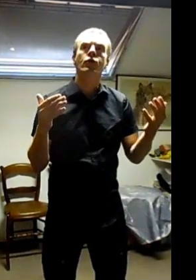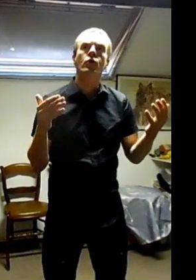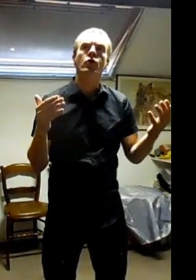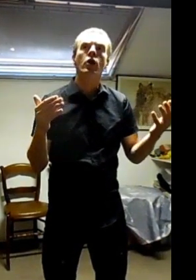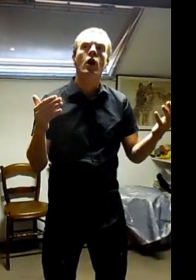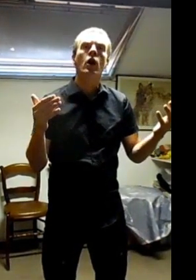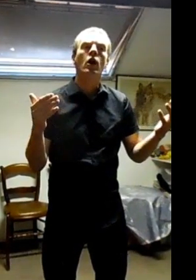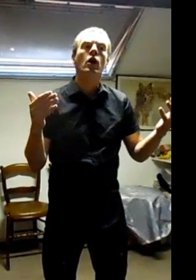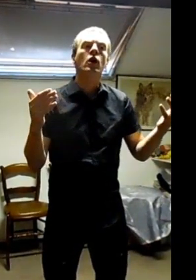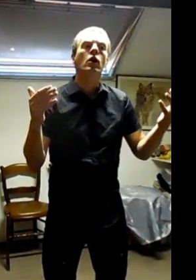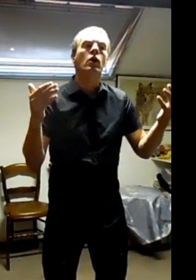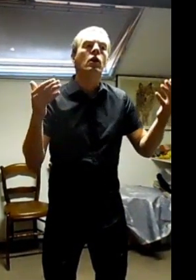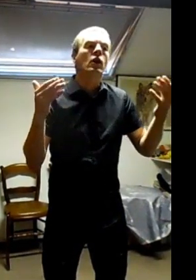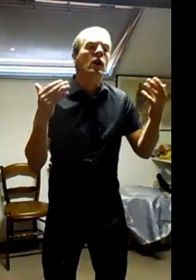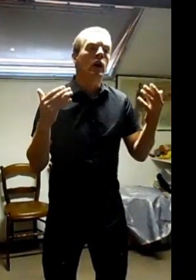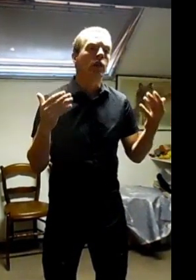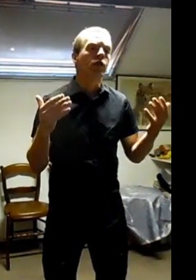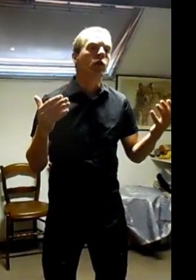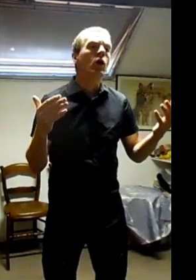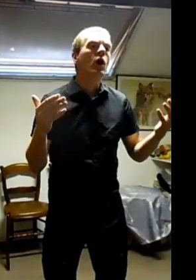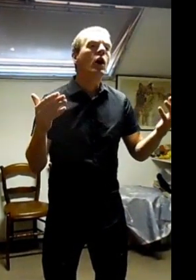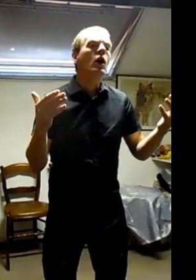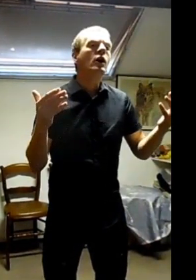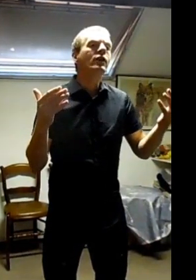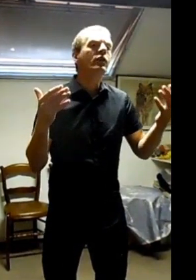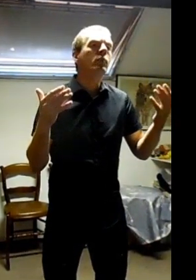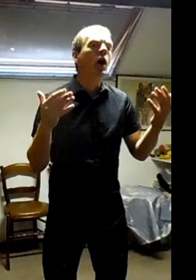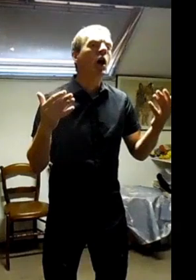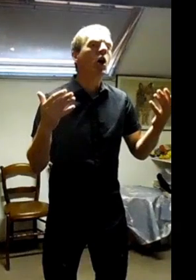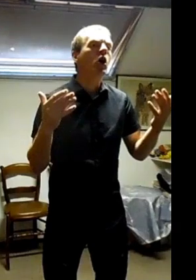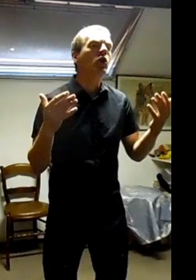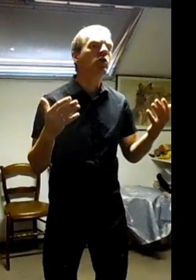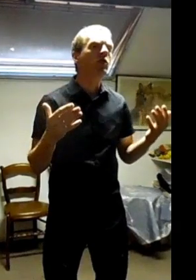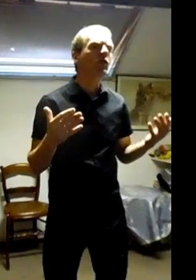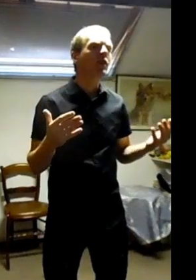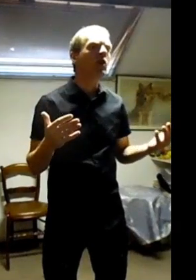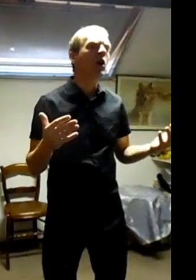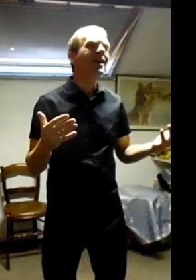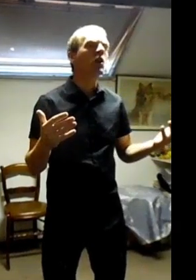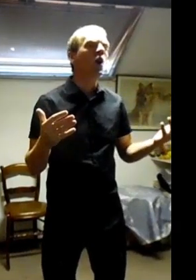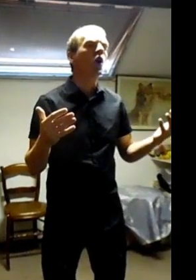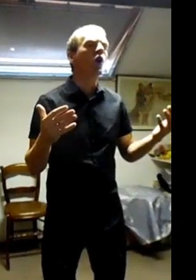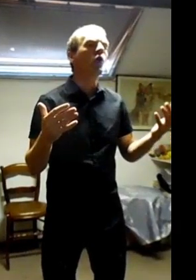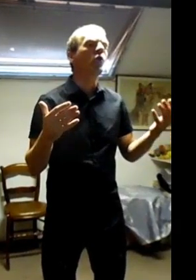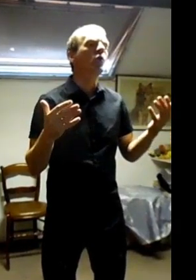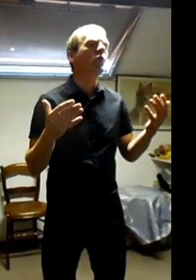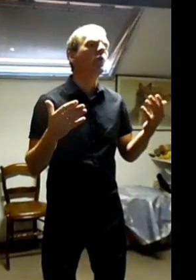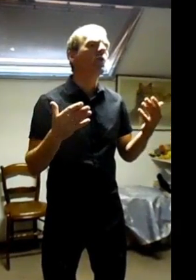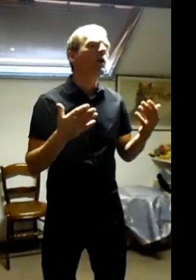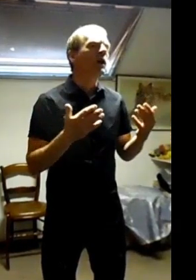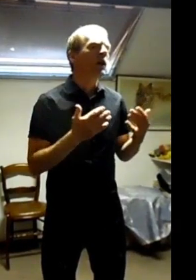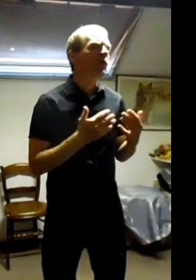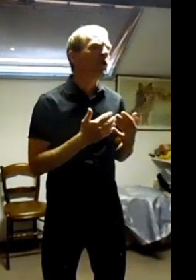who dare. As strong as the mountains and on it go, As